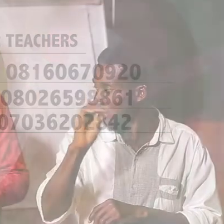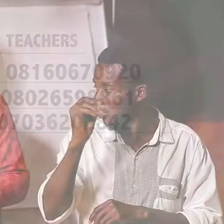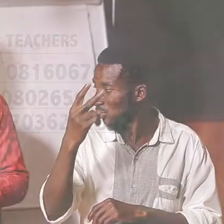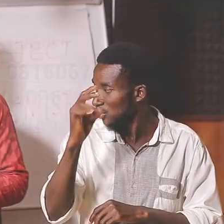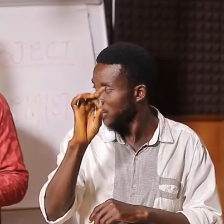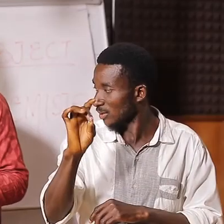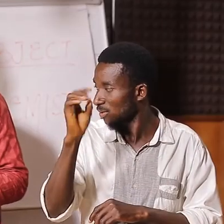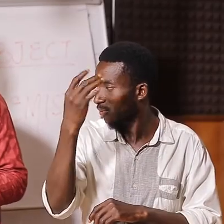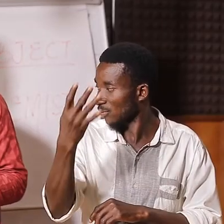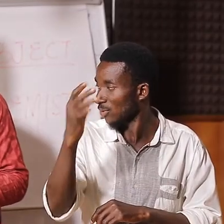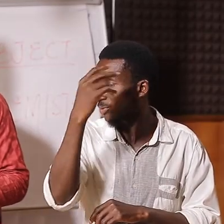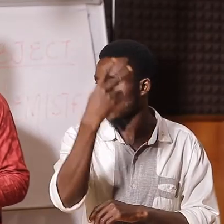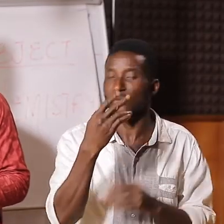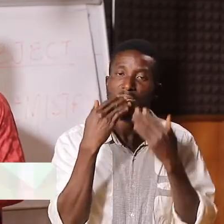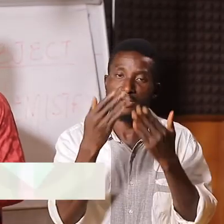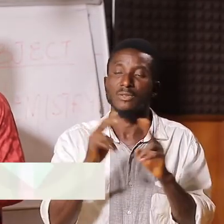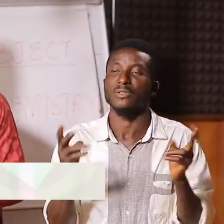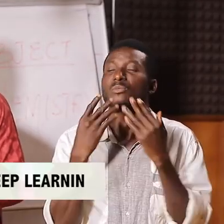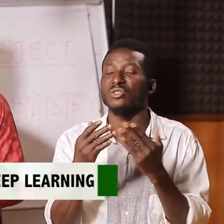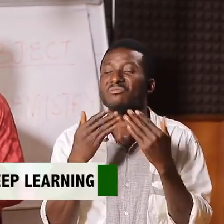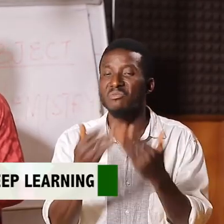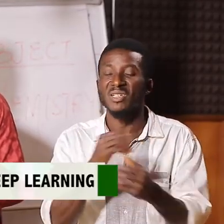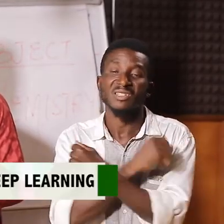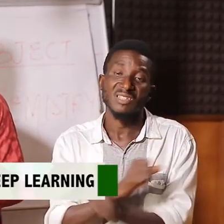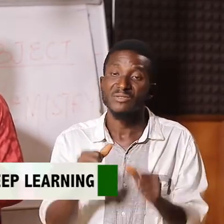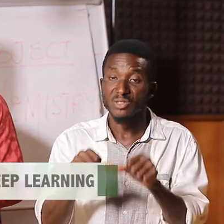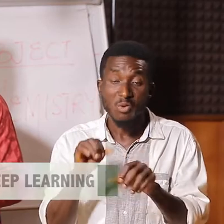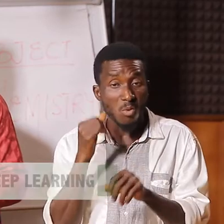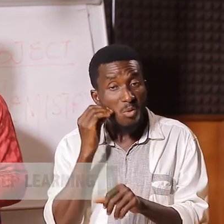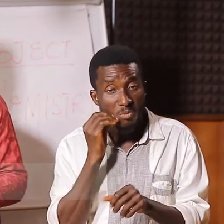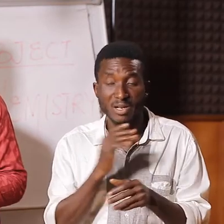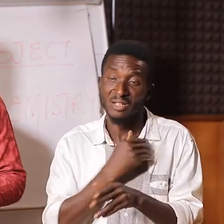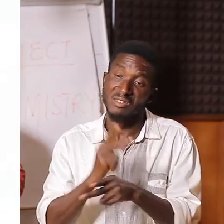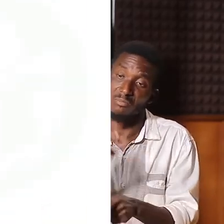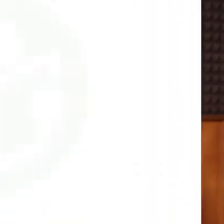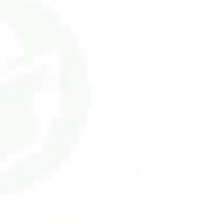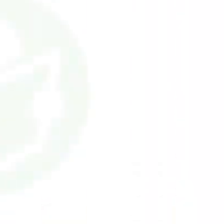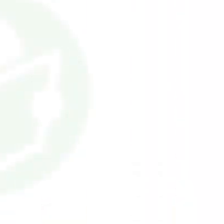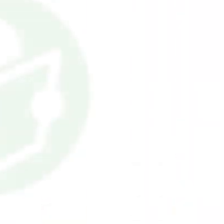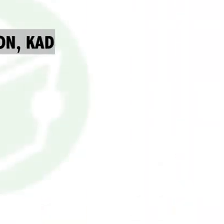070-3620-2842. Thank you very much, my students. Remain safe, stay at home.